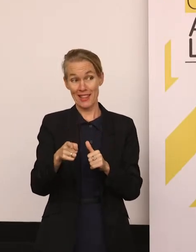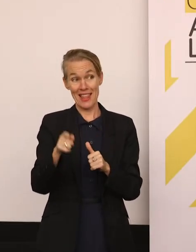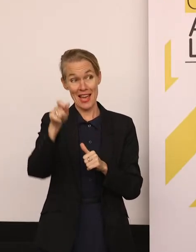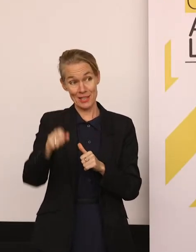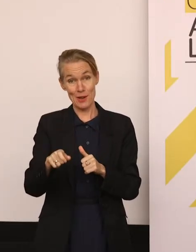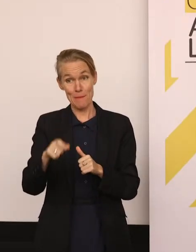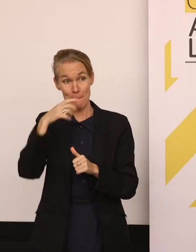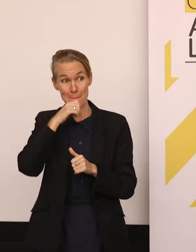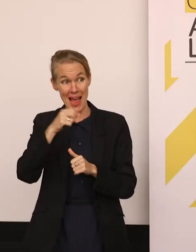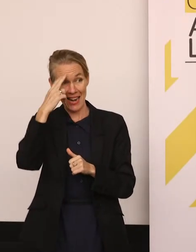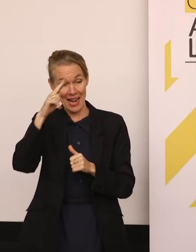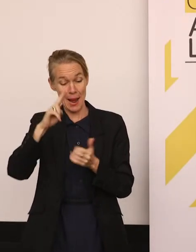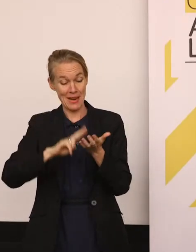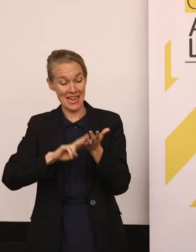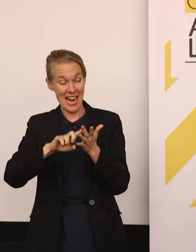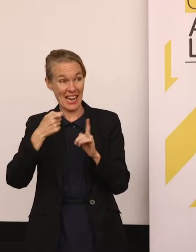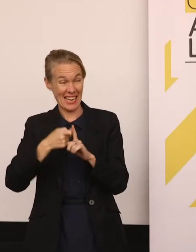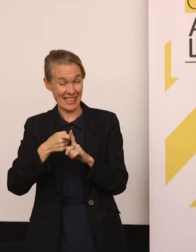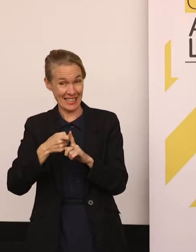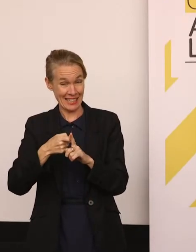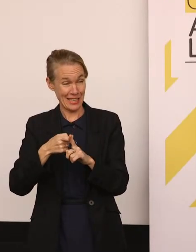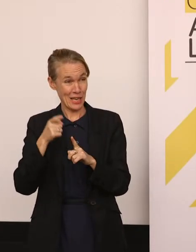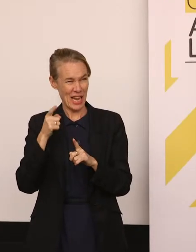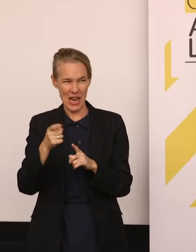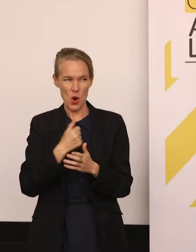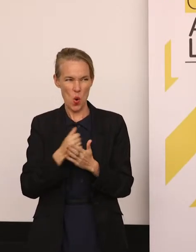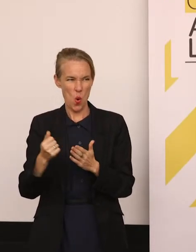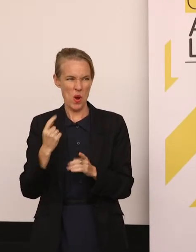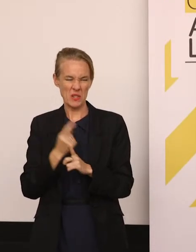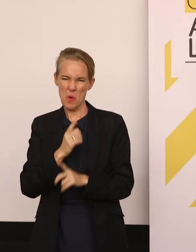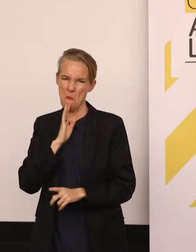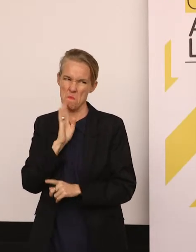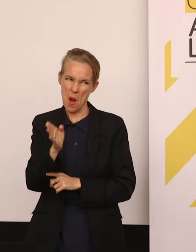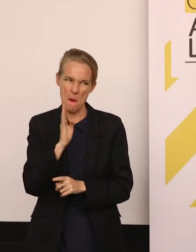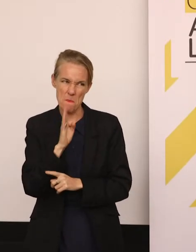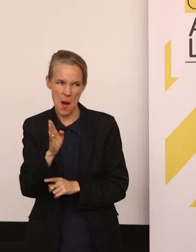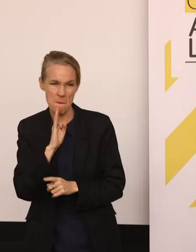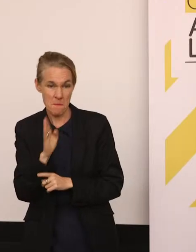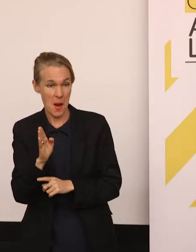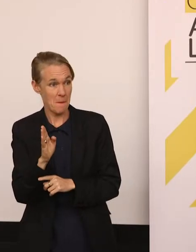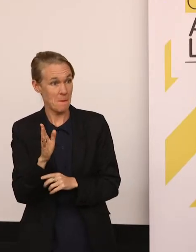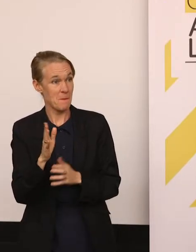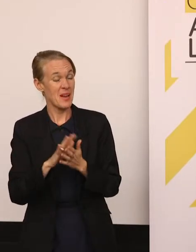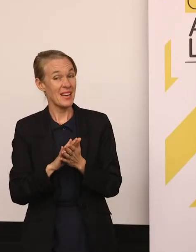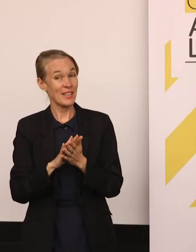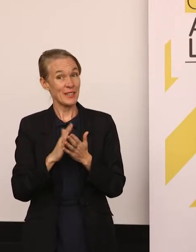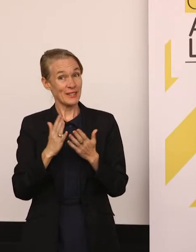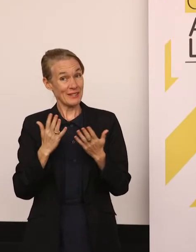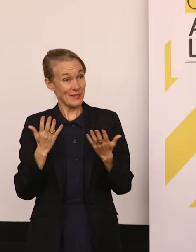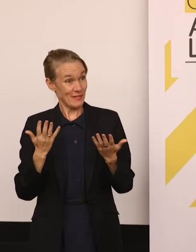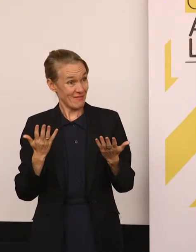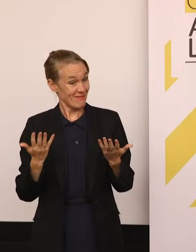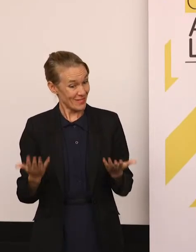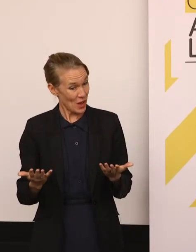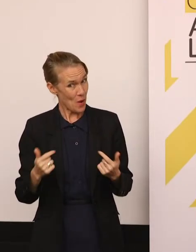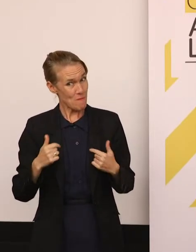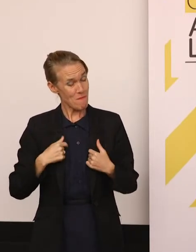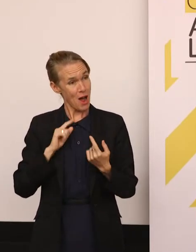thought. Look, I think we've found right through this, we've had a range of